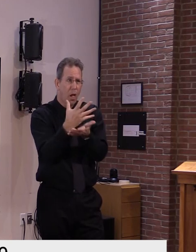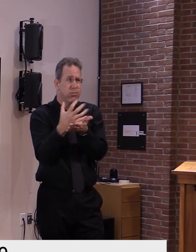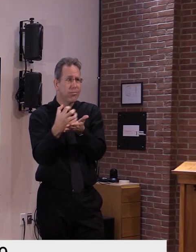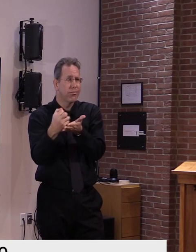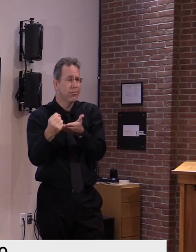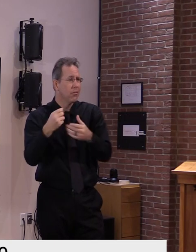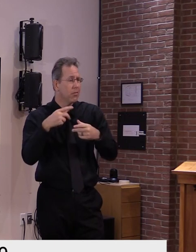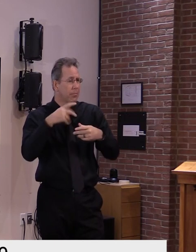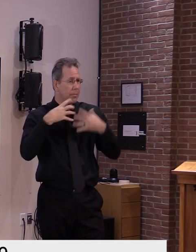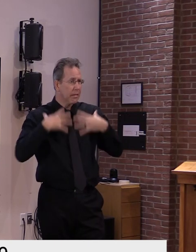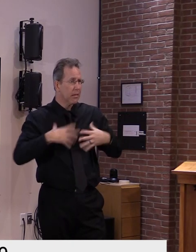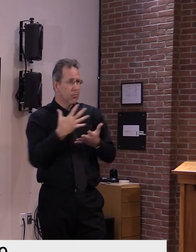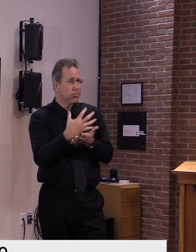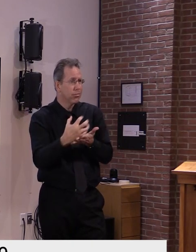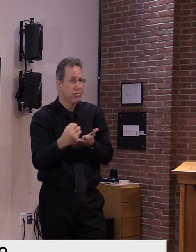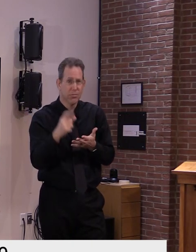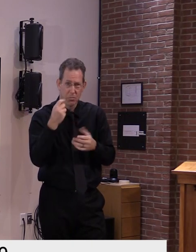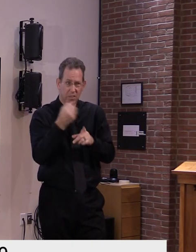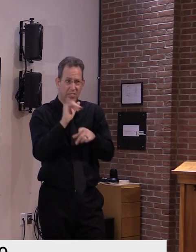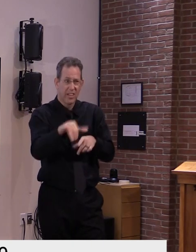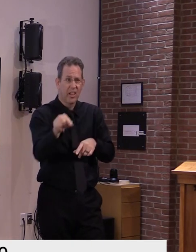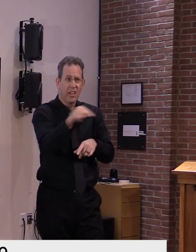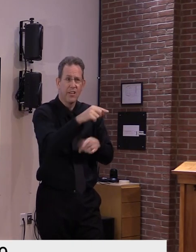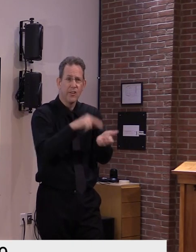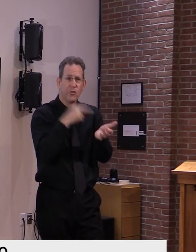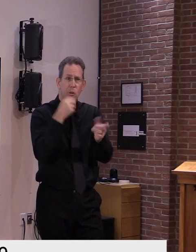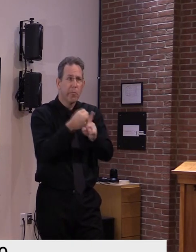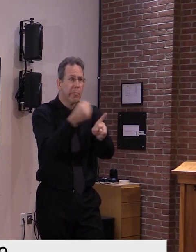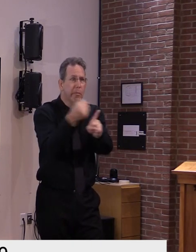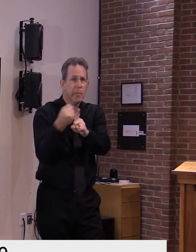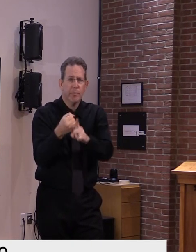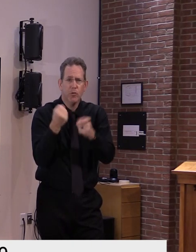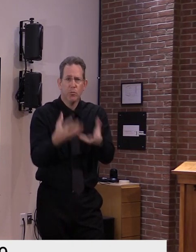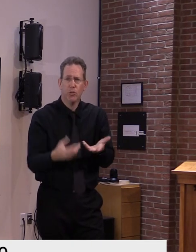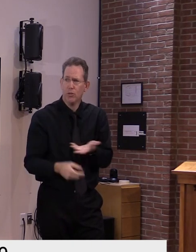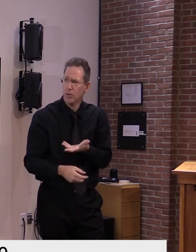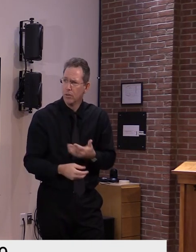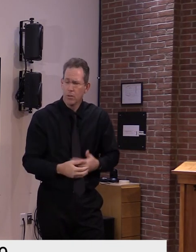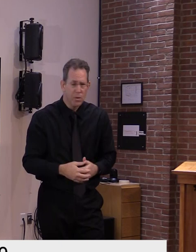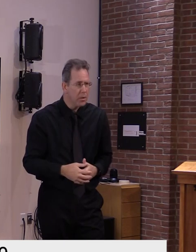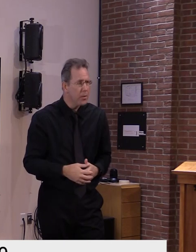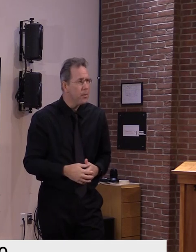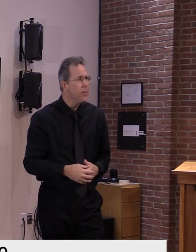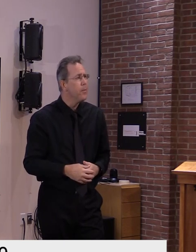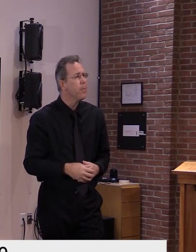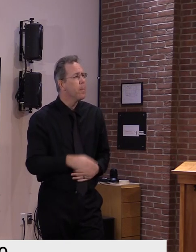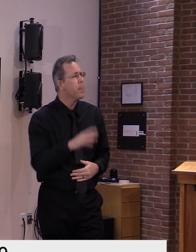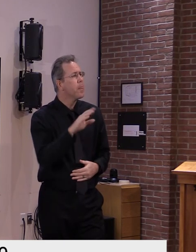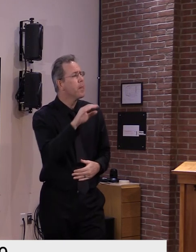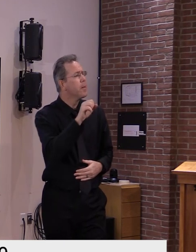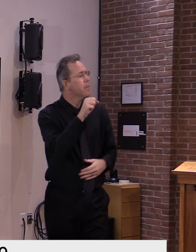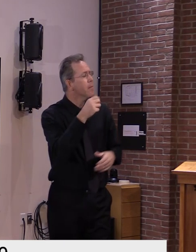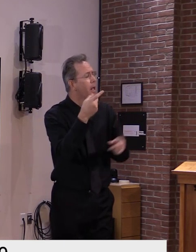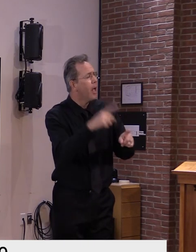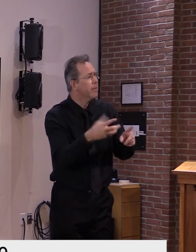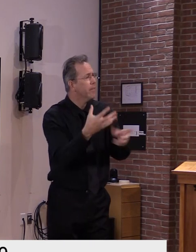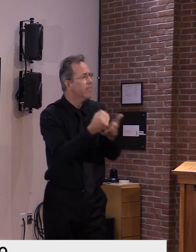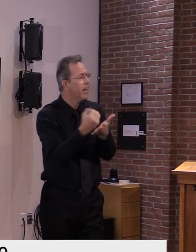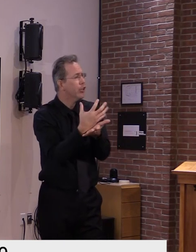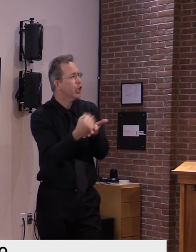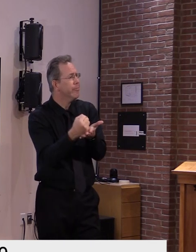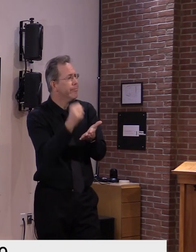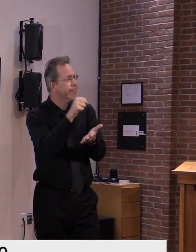the larger that burn rate becomes. But the stability of the stock is remaining stable. So we haven't